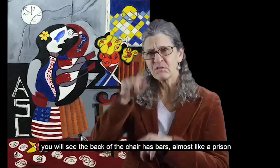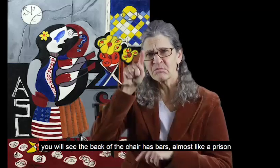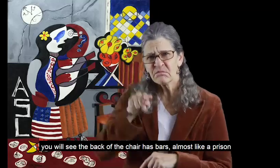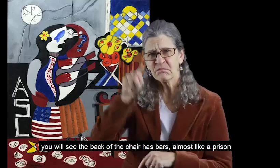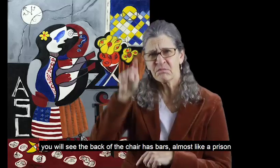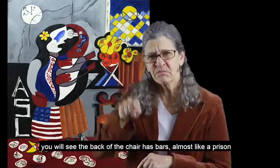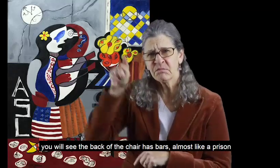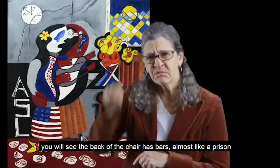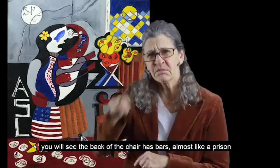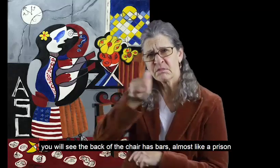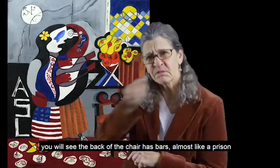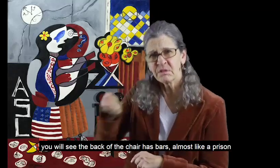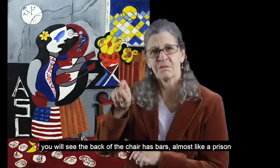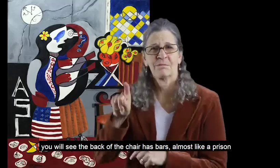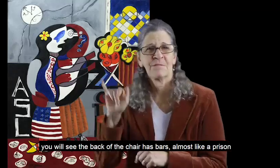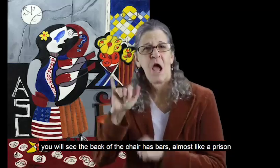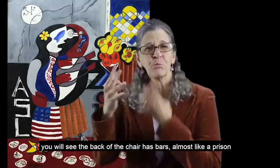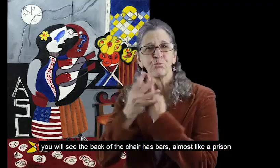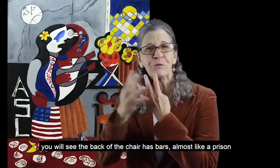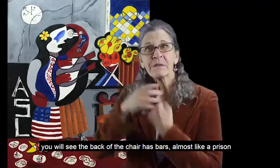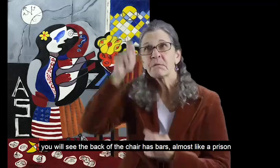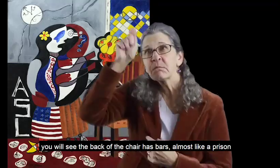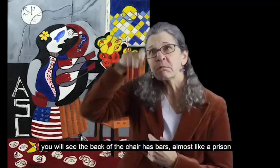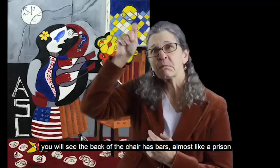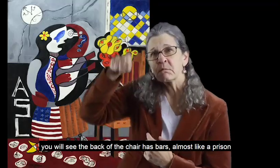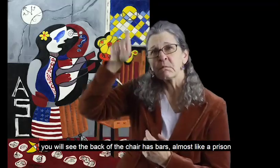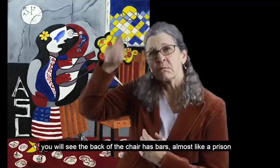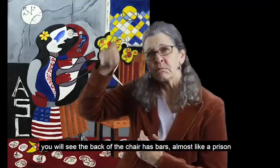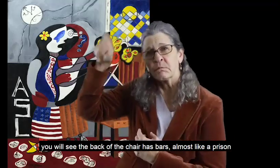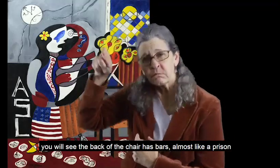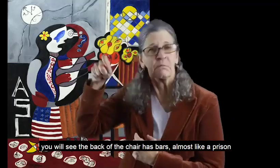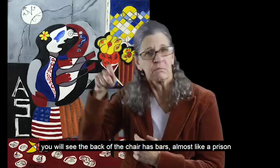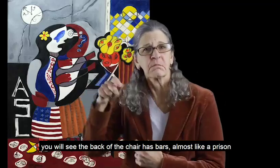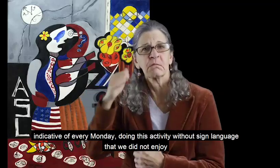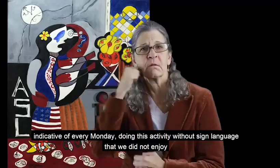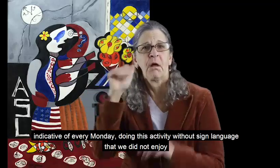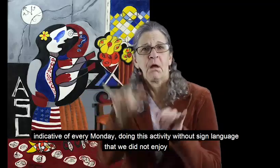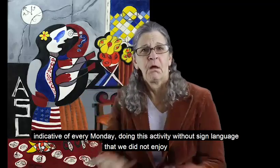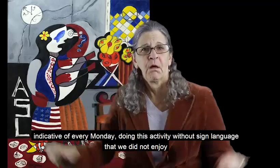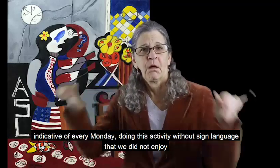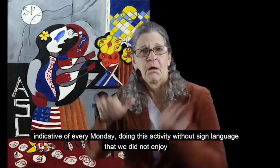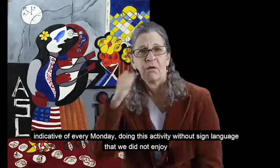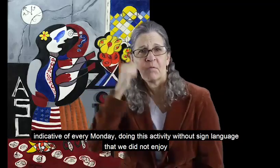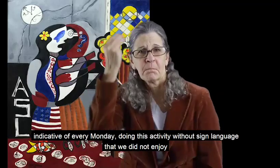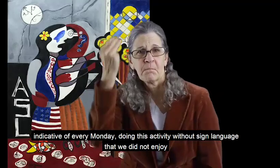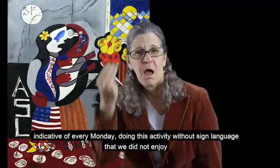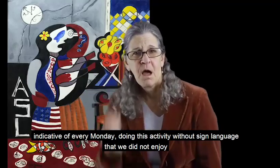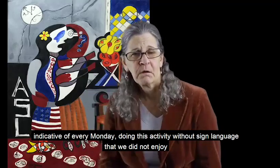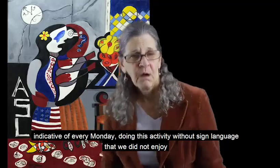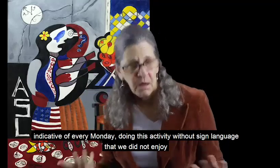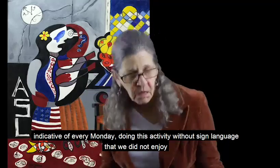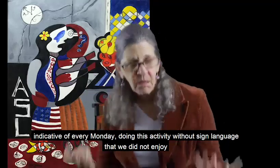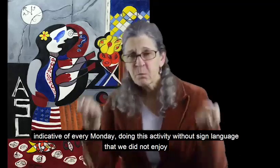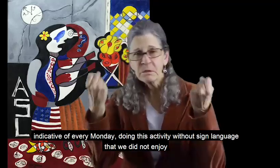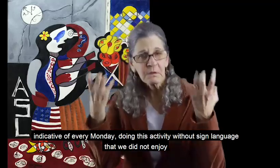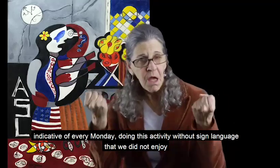You'll see the back of the chair has bars, almost like a prison, indicative of every Monday doing this